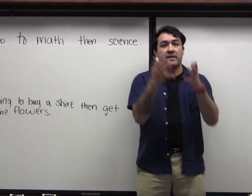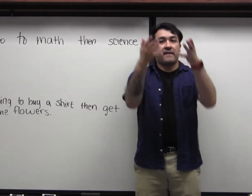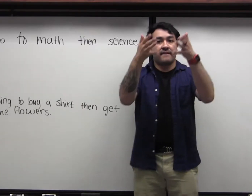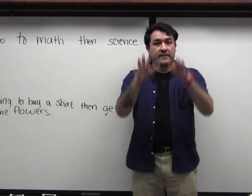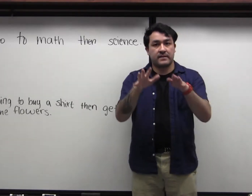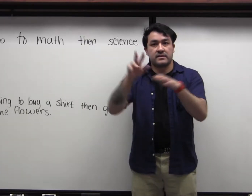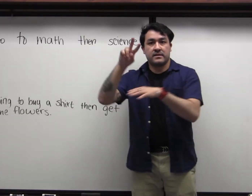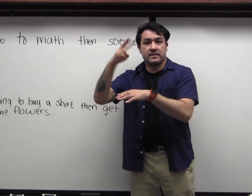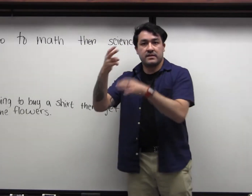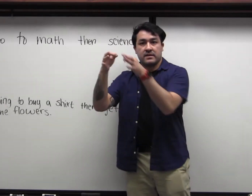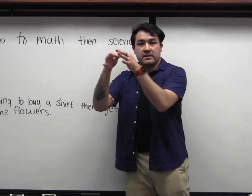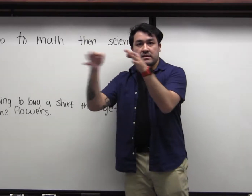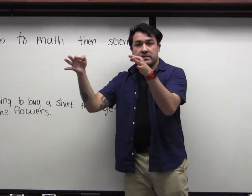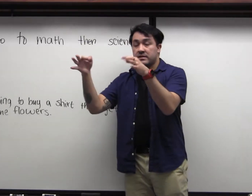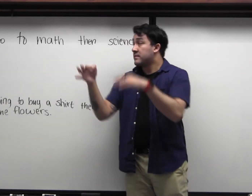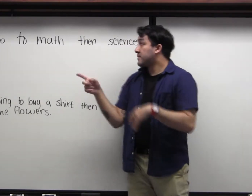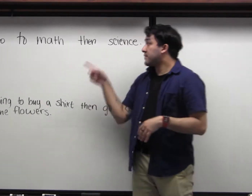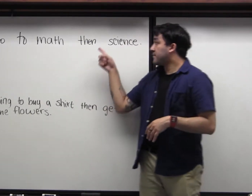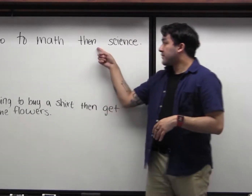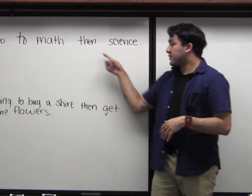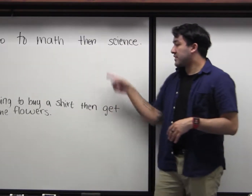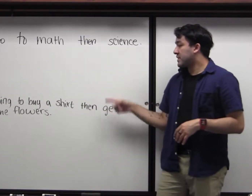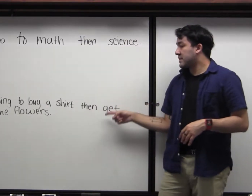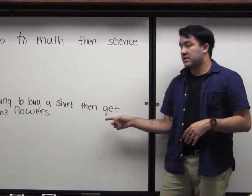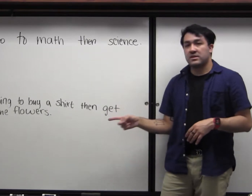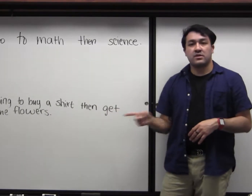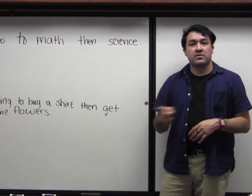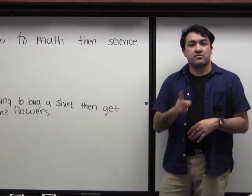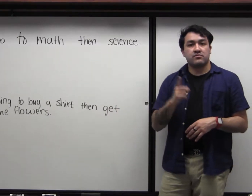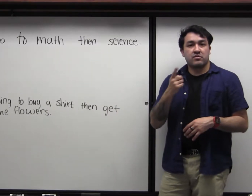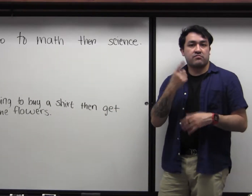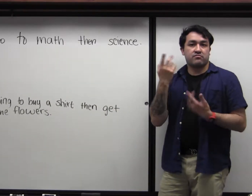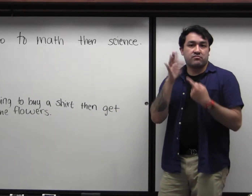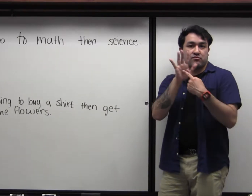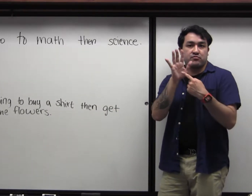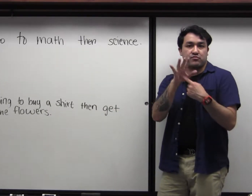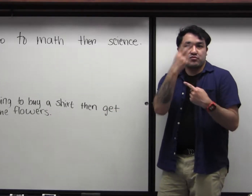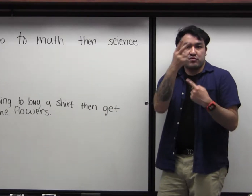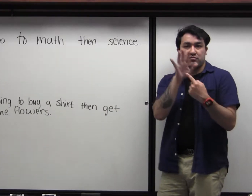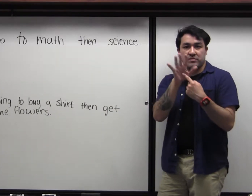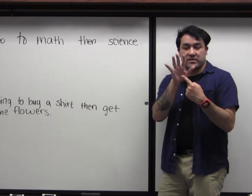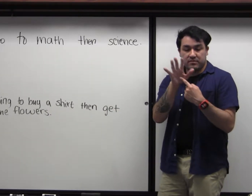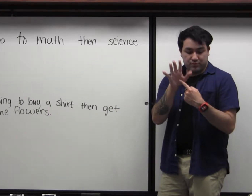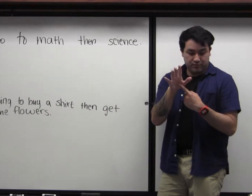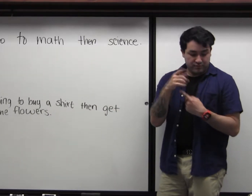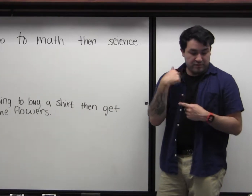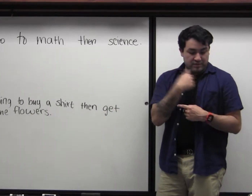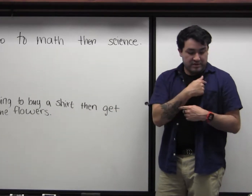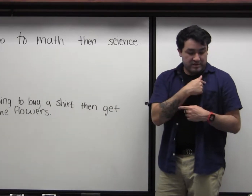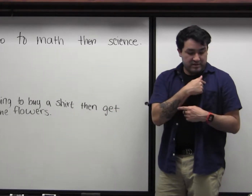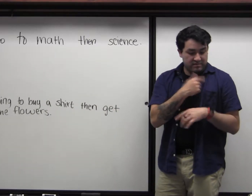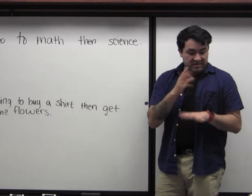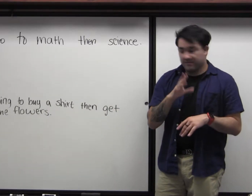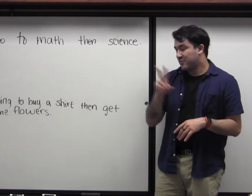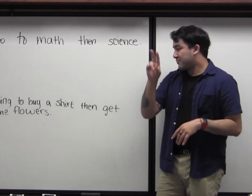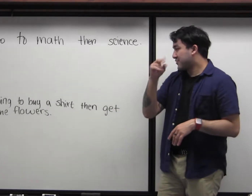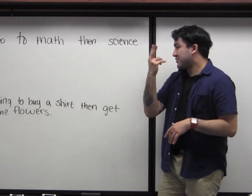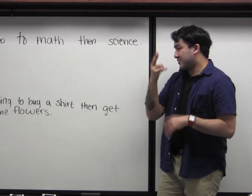our first sentence, we sign finish, and then we have our second clause. Okay. And so these are the two examples that we'll look at today.